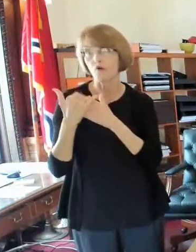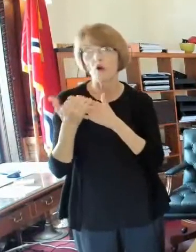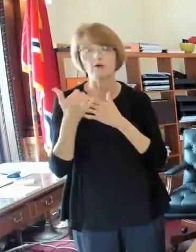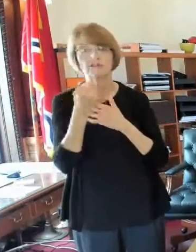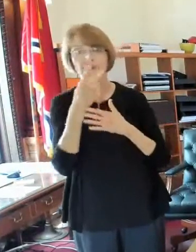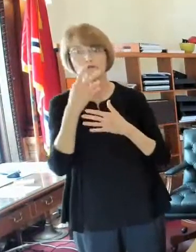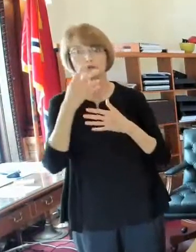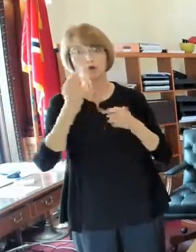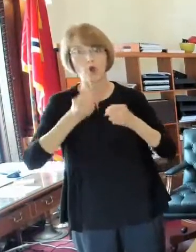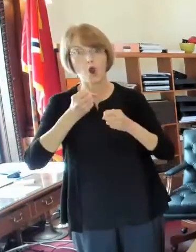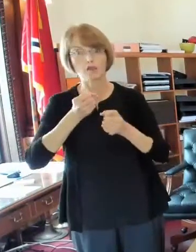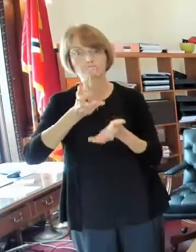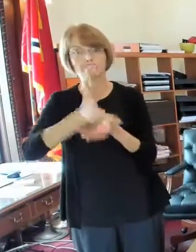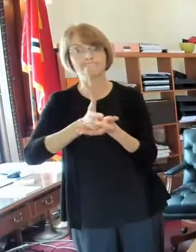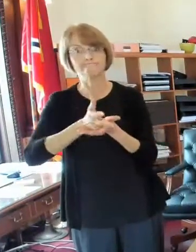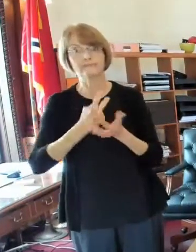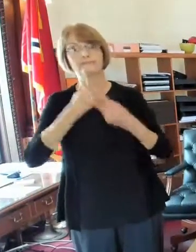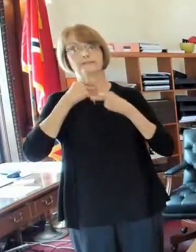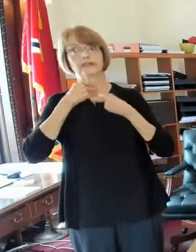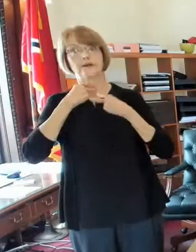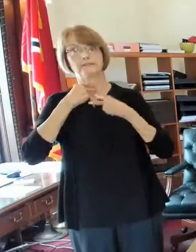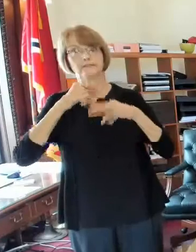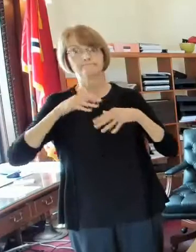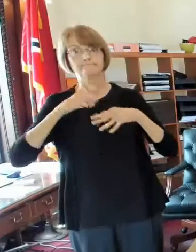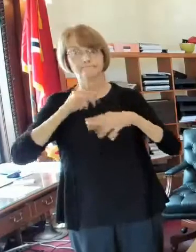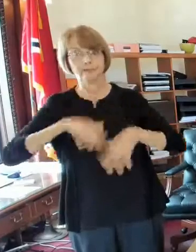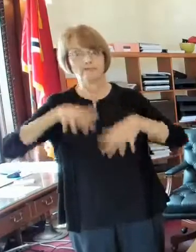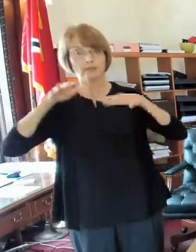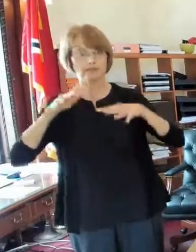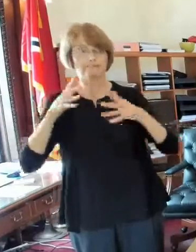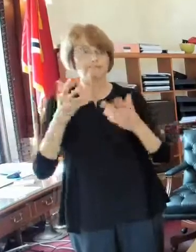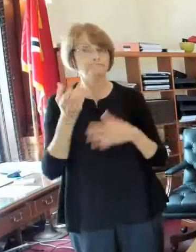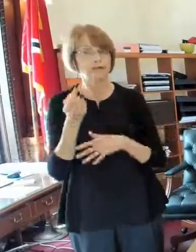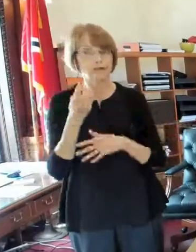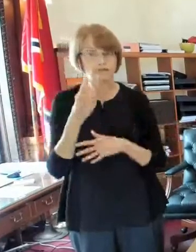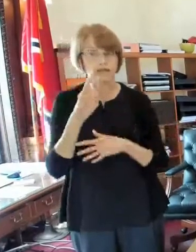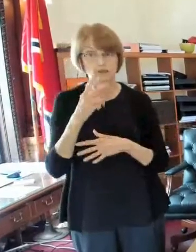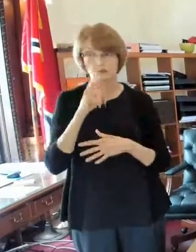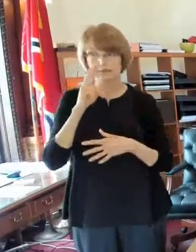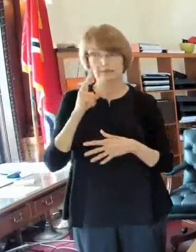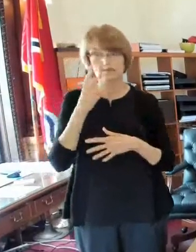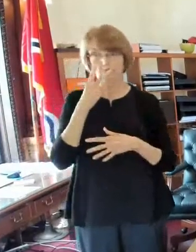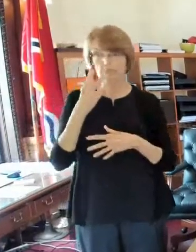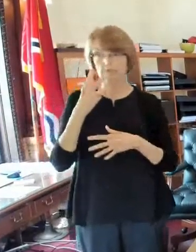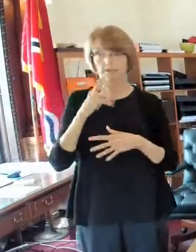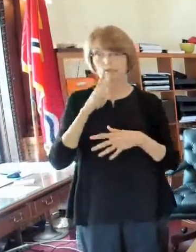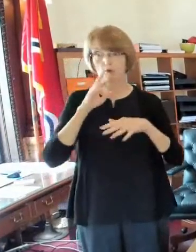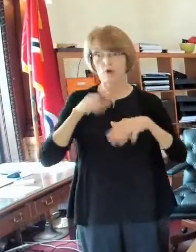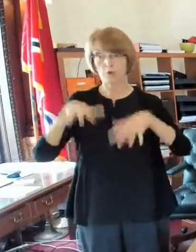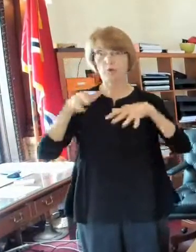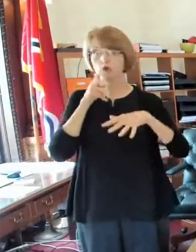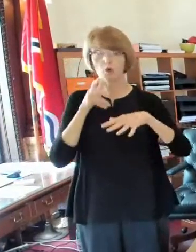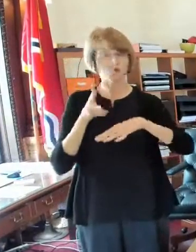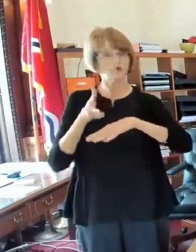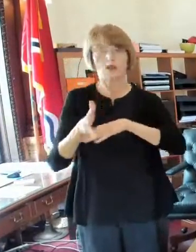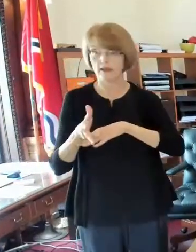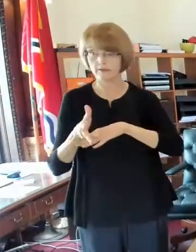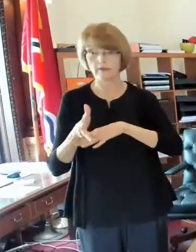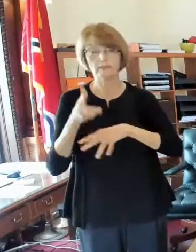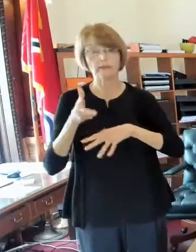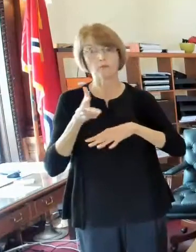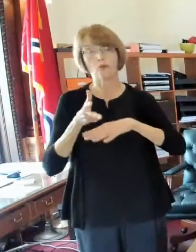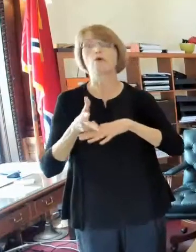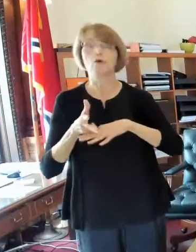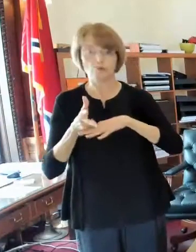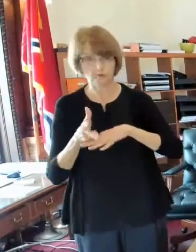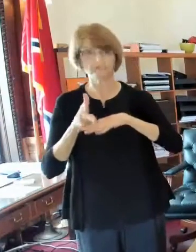them. And you know the deal. Don't drive into that big old puddle because there were a lot of people that got stalled out